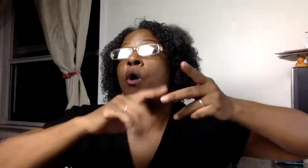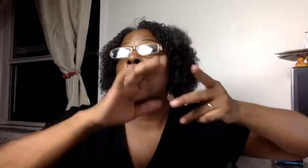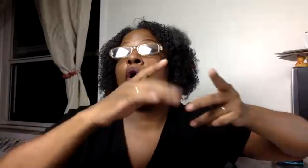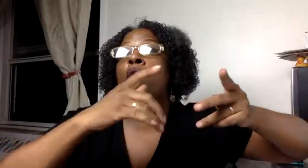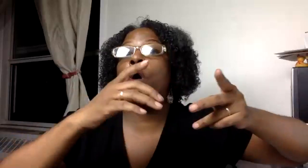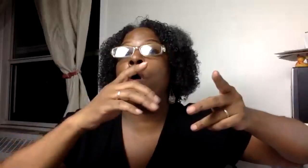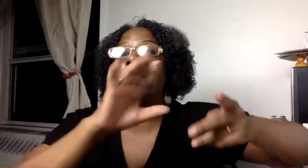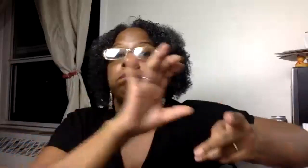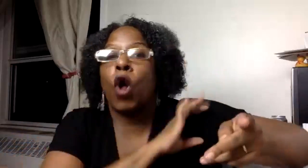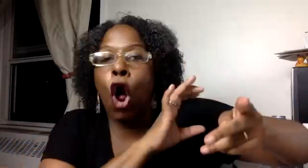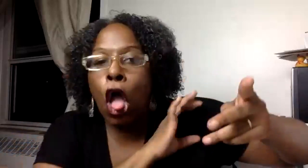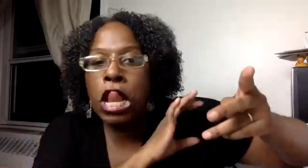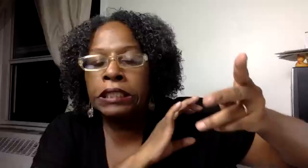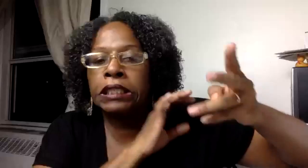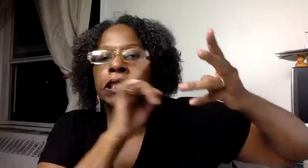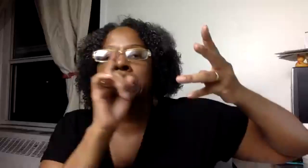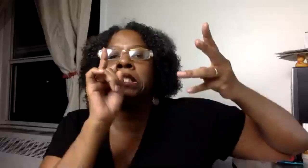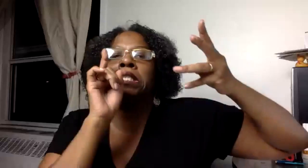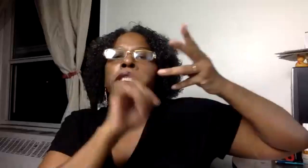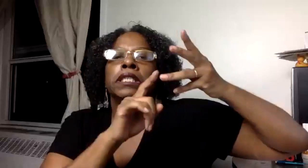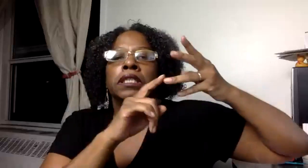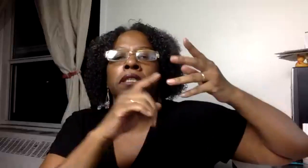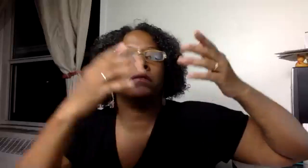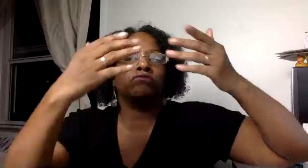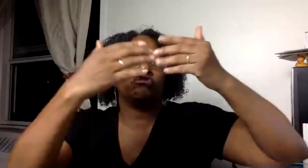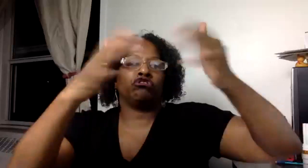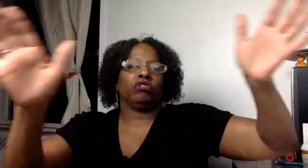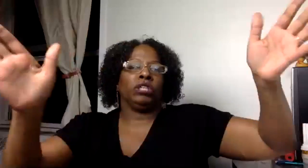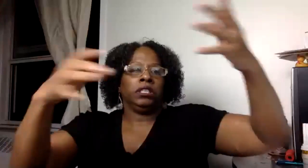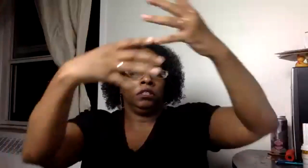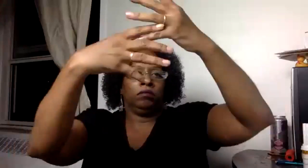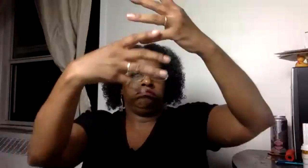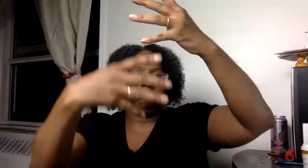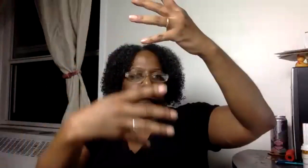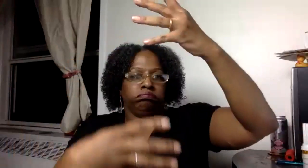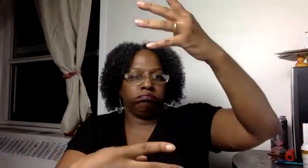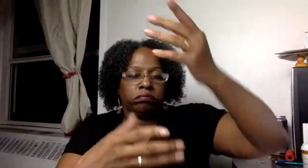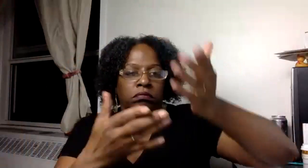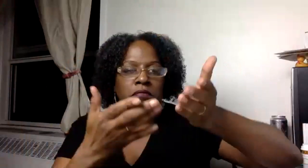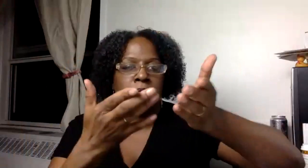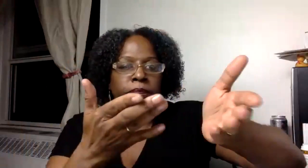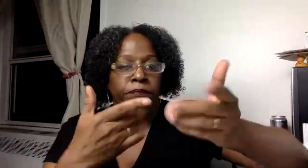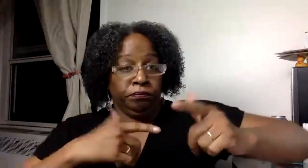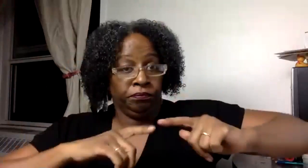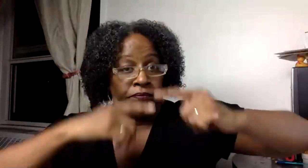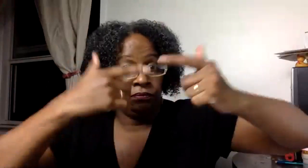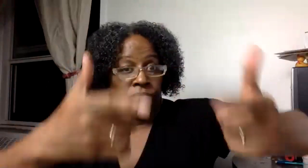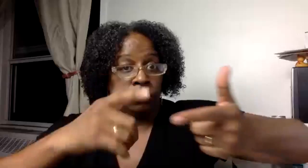Especially in related to court proceedings, in interactions with the police, or just, you know, just in general. So I'm